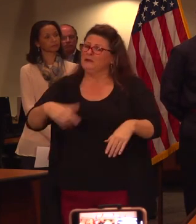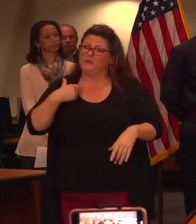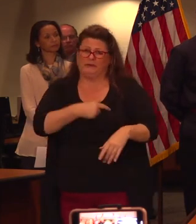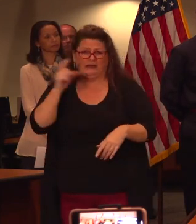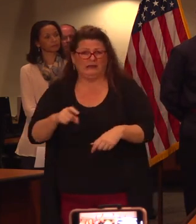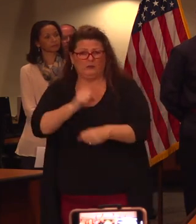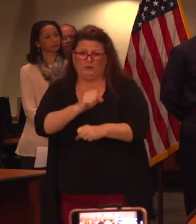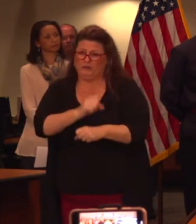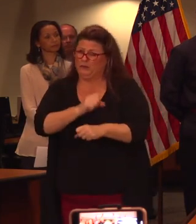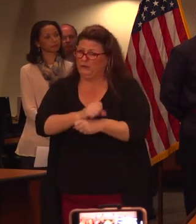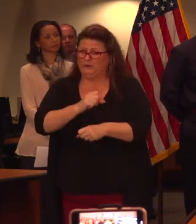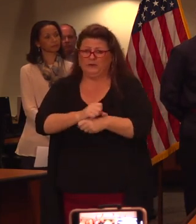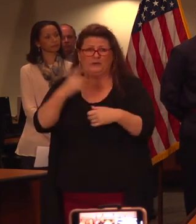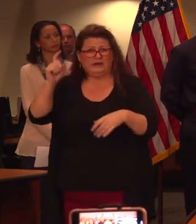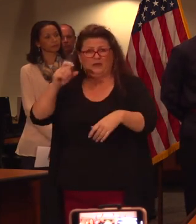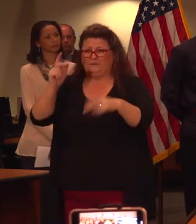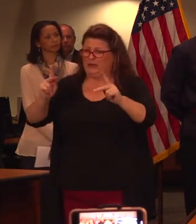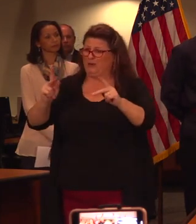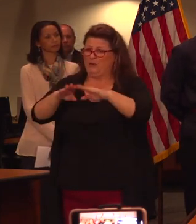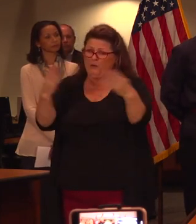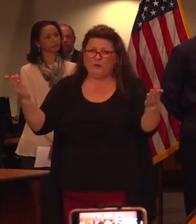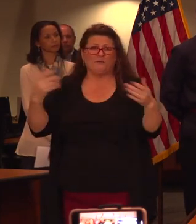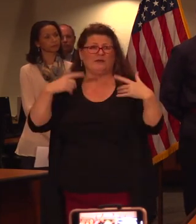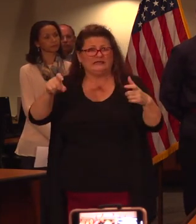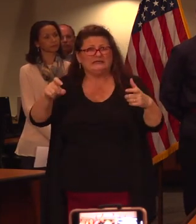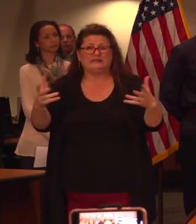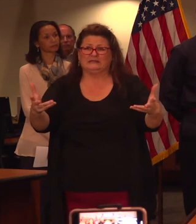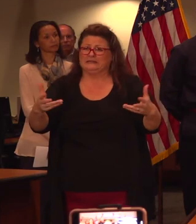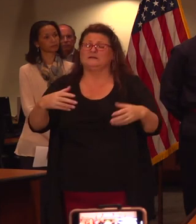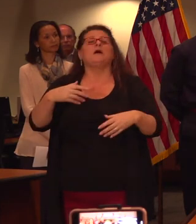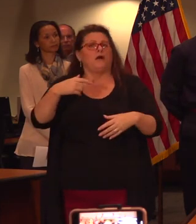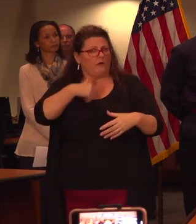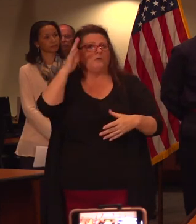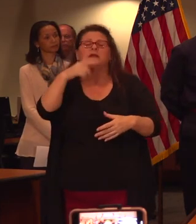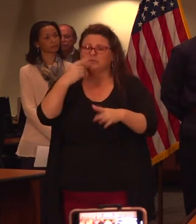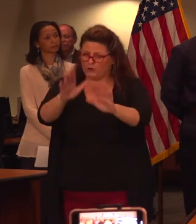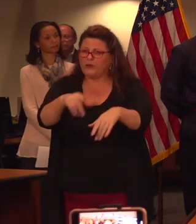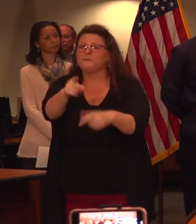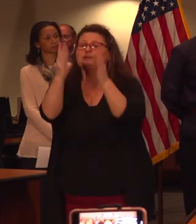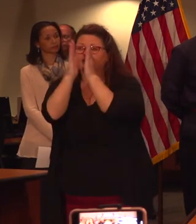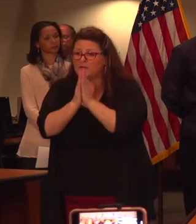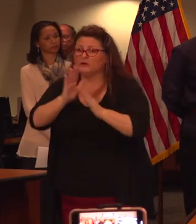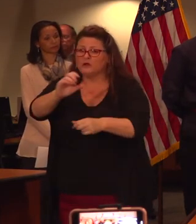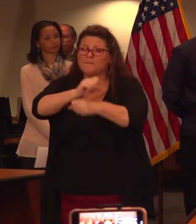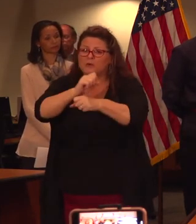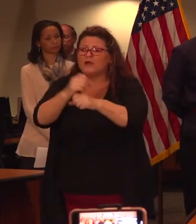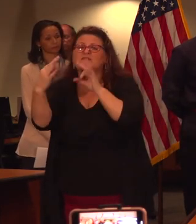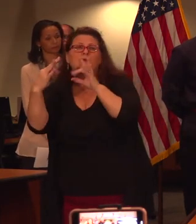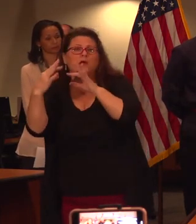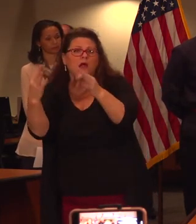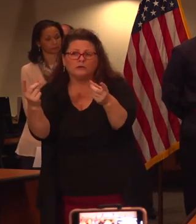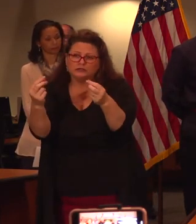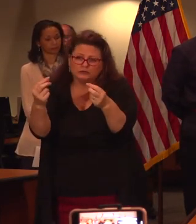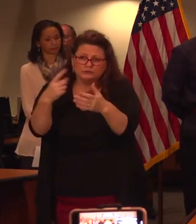employees to be very smart. I want you to go look at the marketplace with them. I want you to give them feedback. They get feedback from you, give you feedback as to